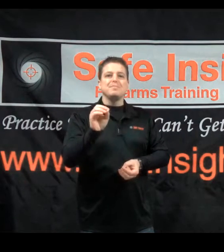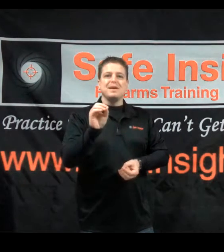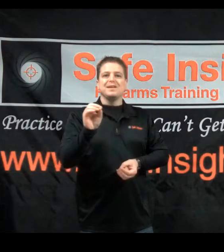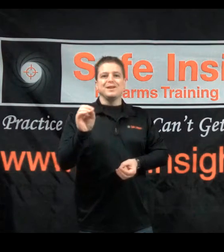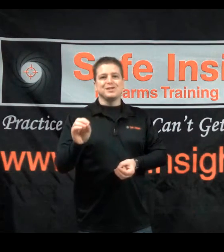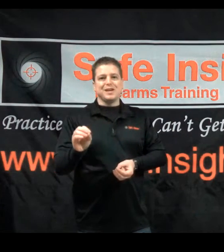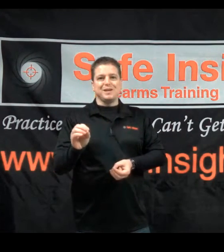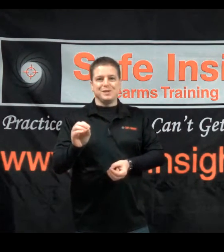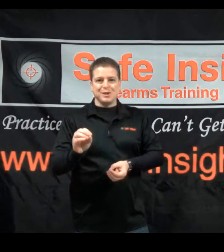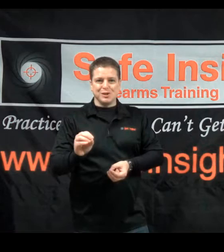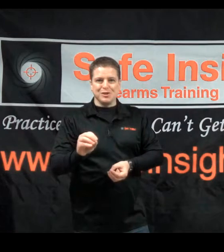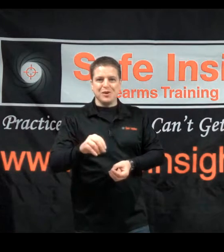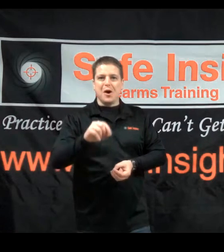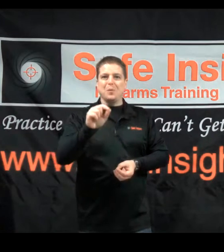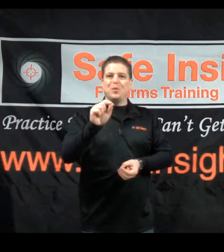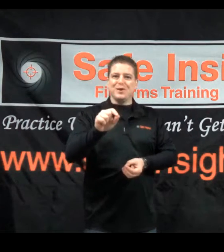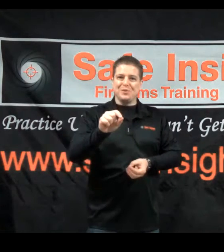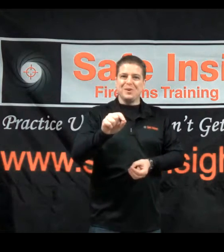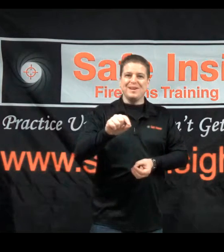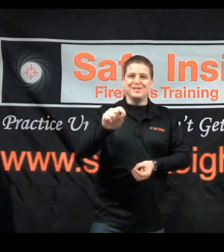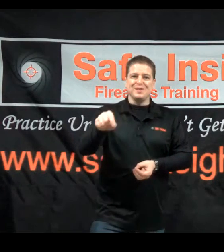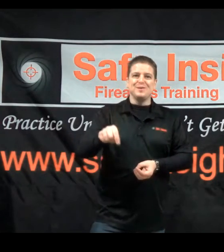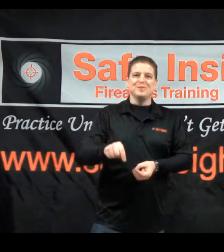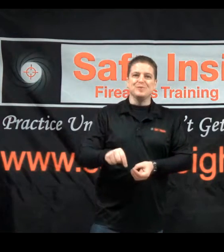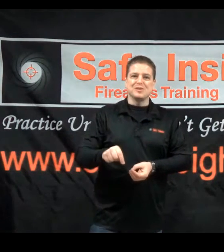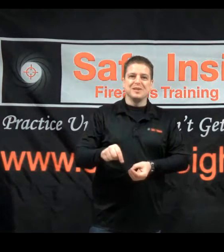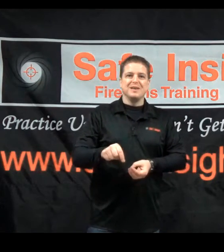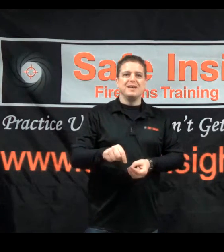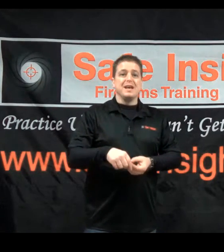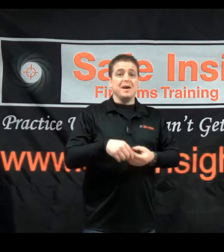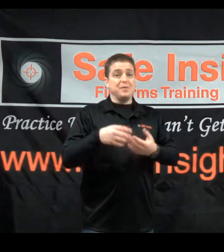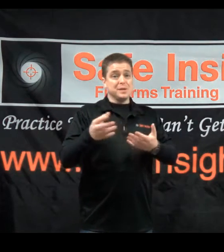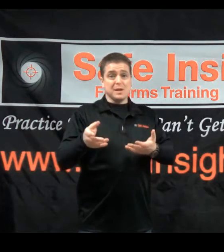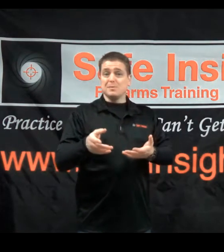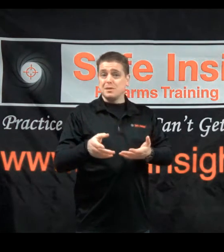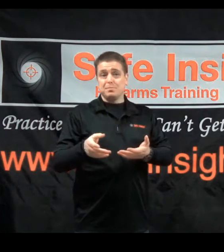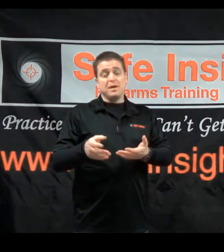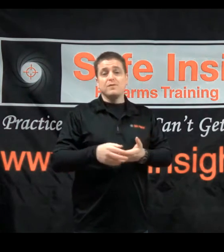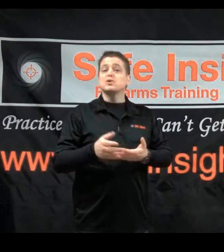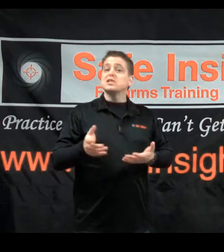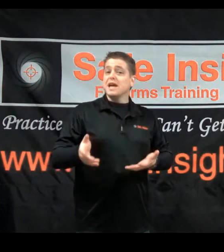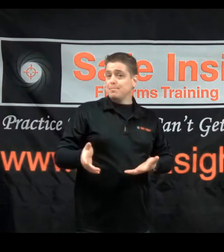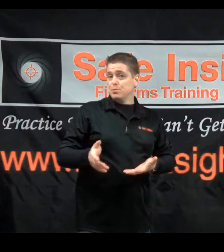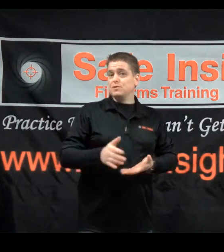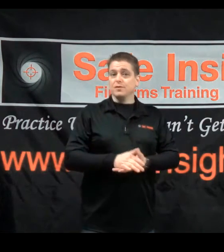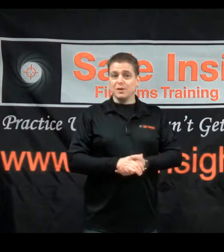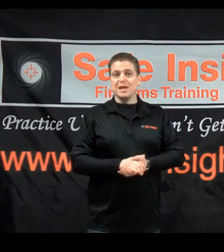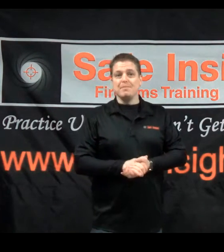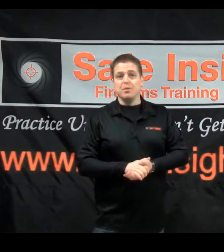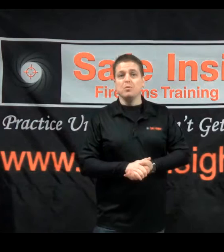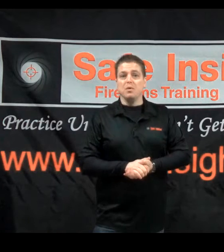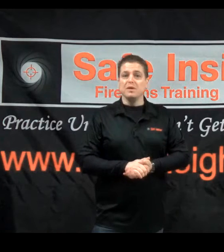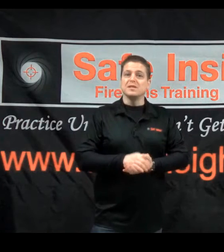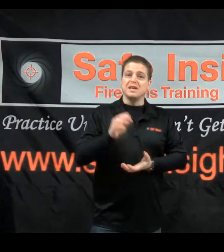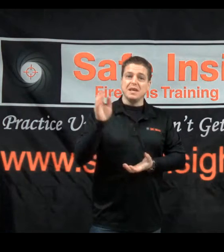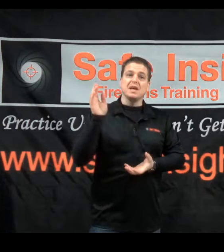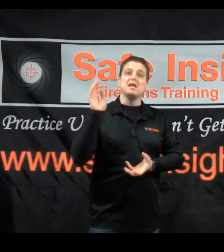make an educated decision on what grain to use. This comes into play for snipers, for example, when they're taking a